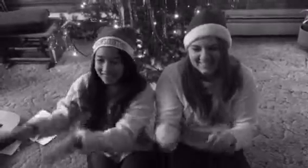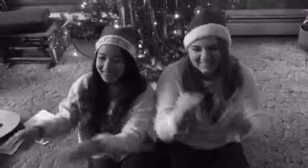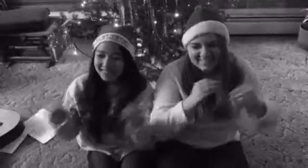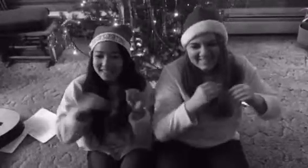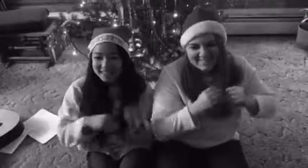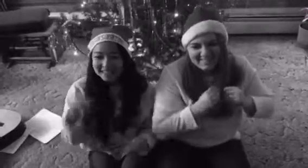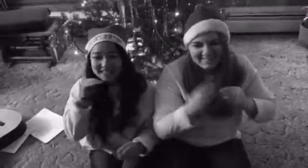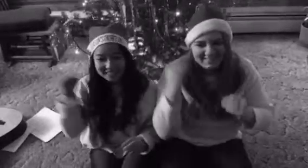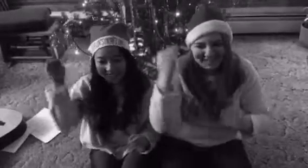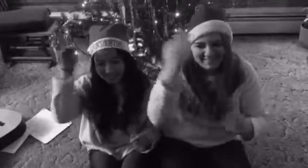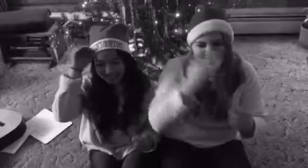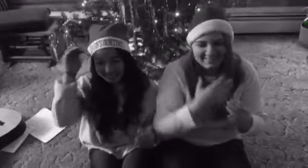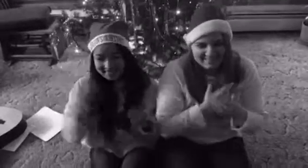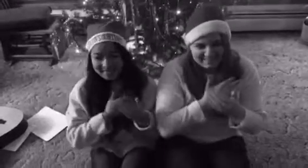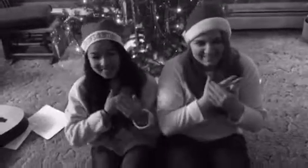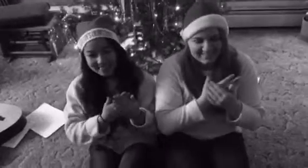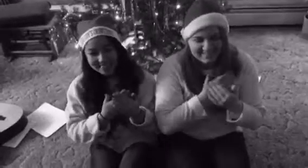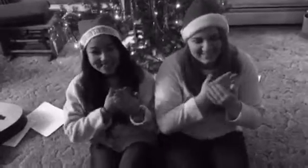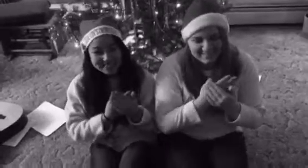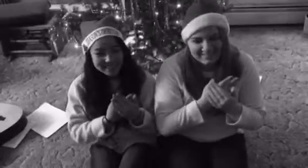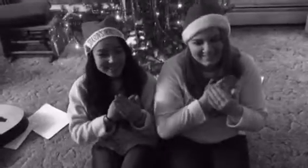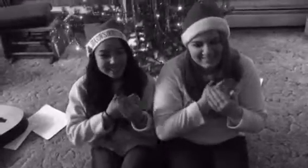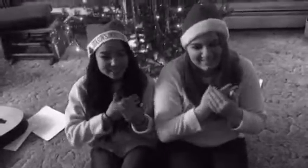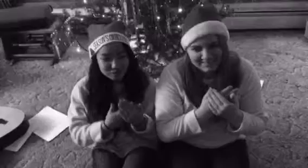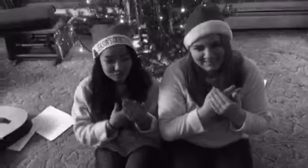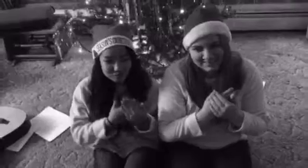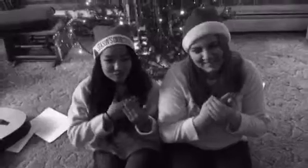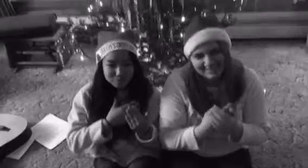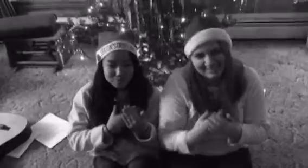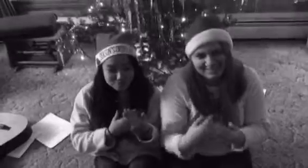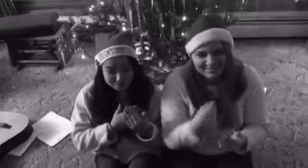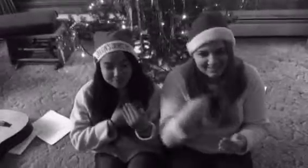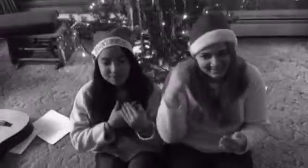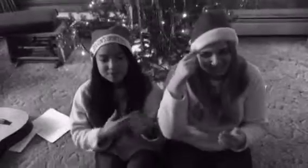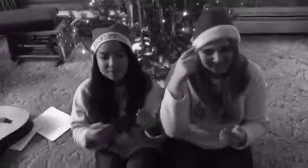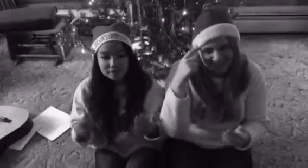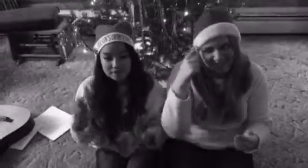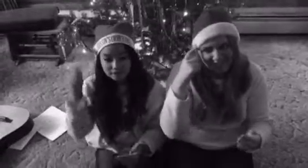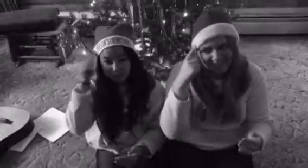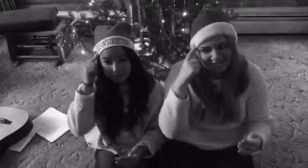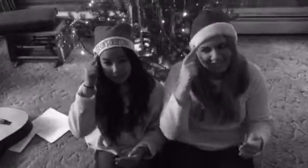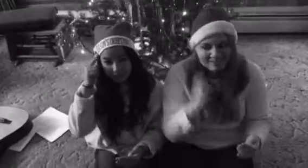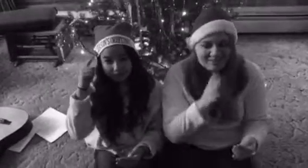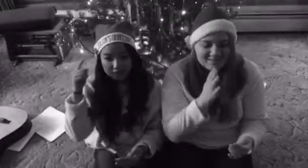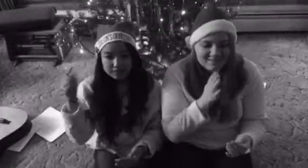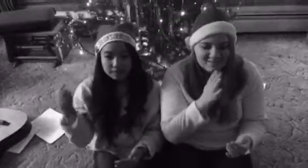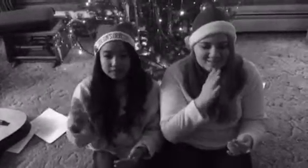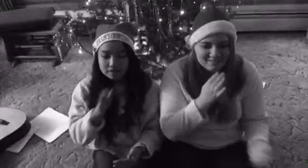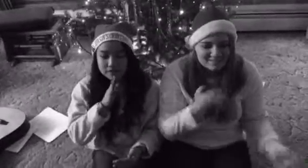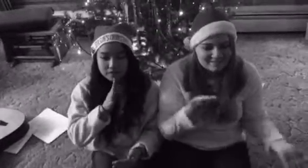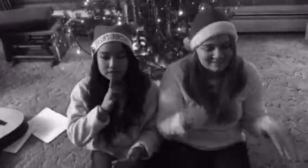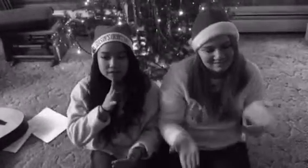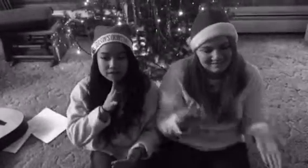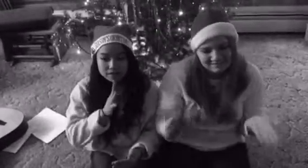head on my beating heart Thinking out loud Maybe